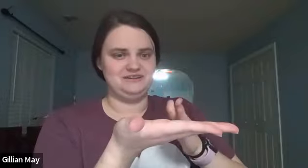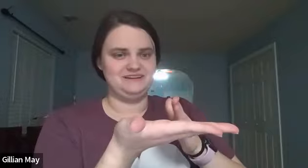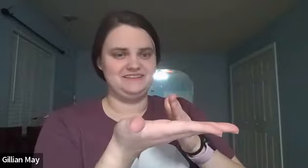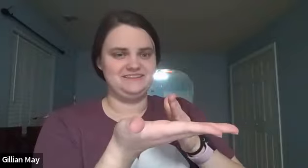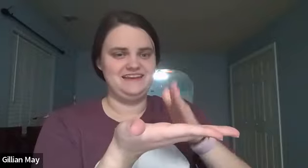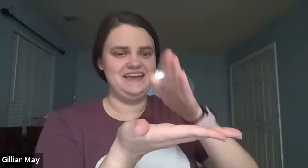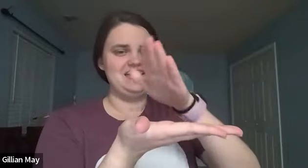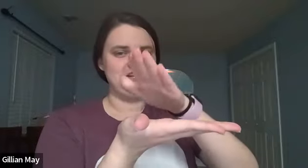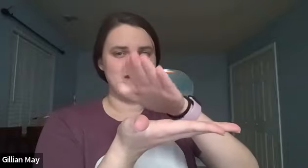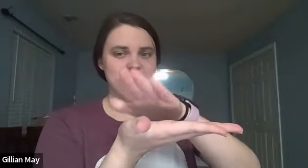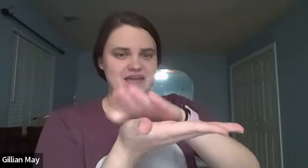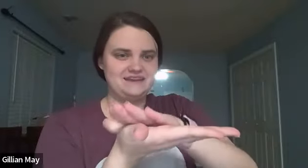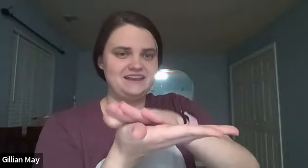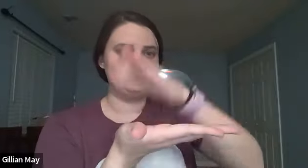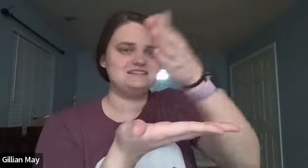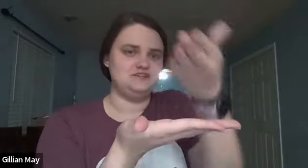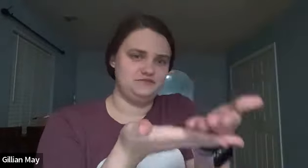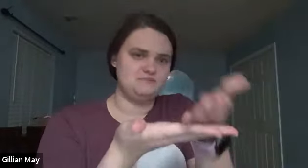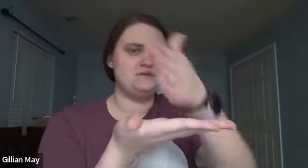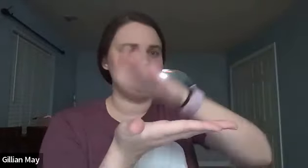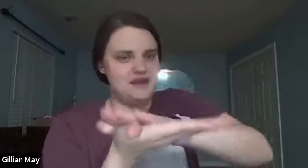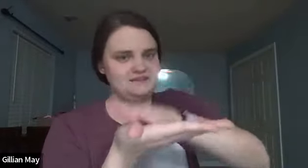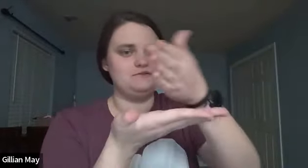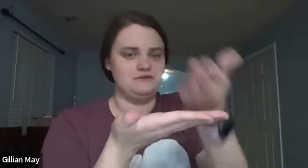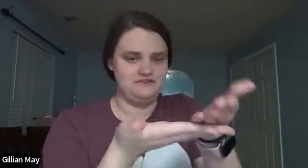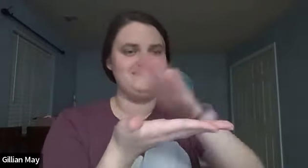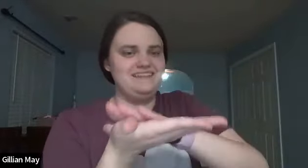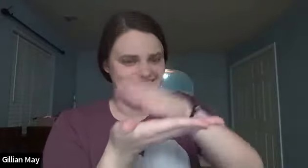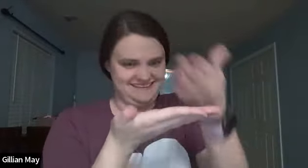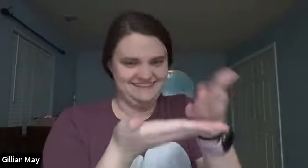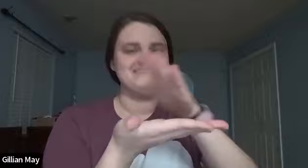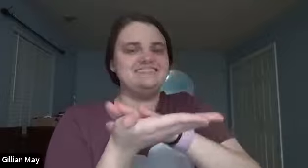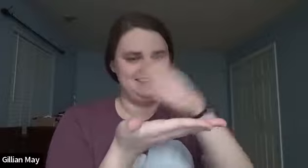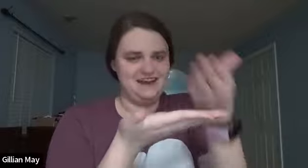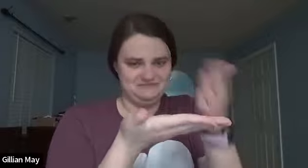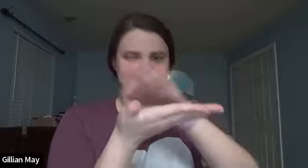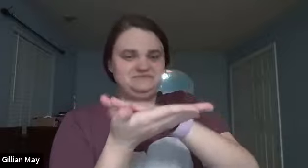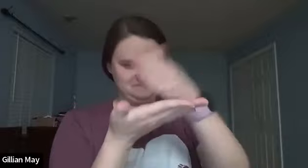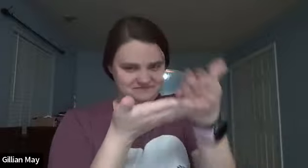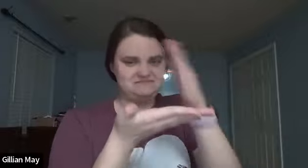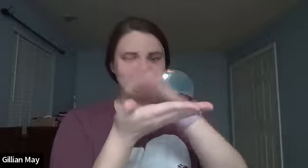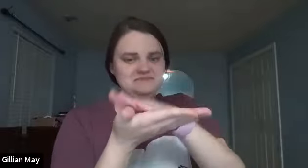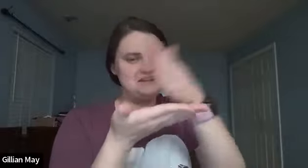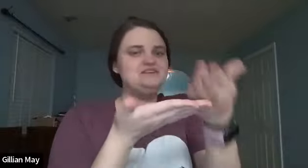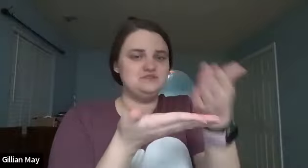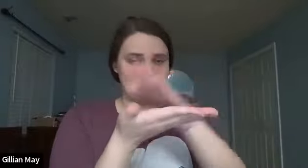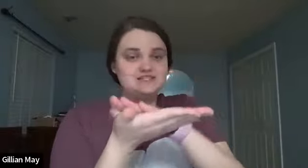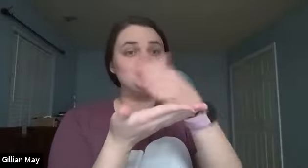with. And then you have the pancakes and you flip them back and forth. Yeah. So this is